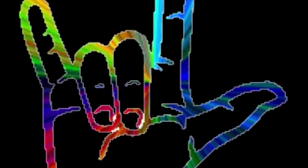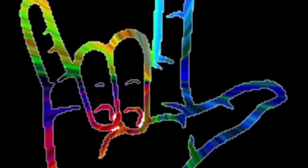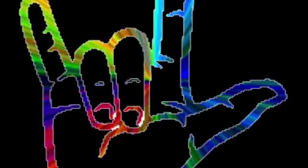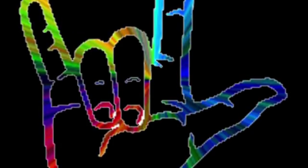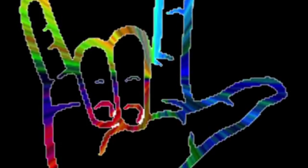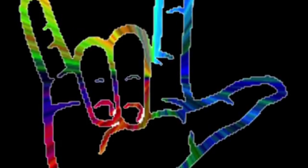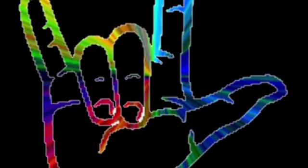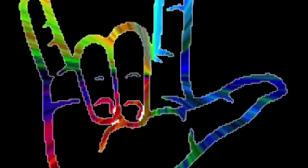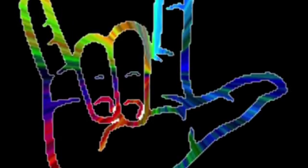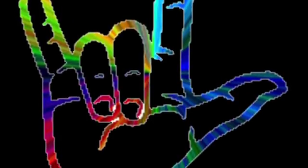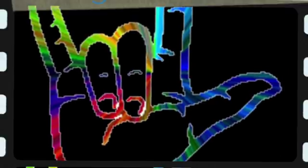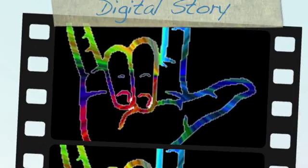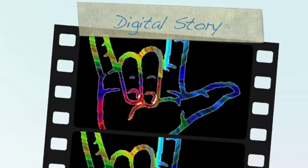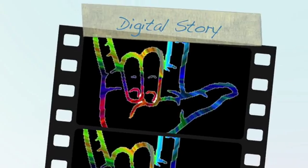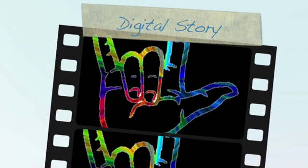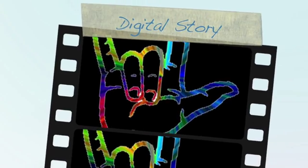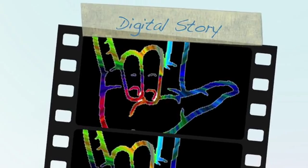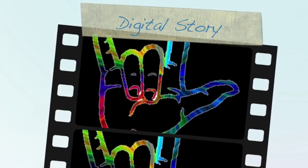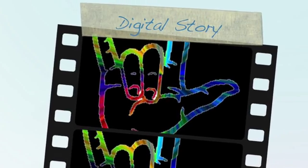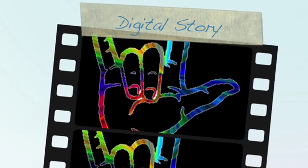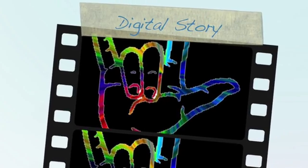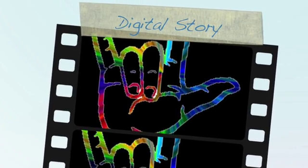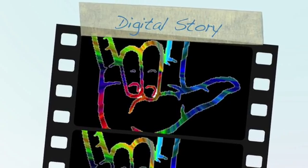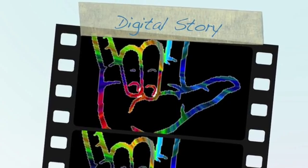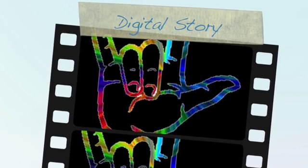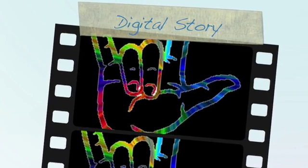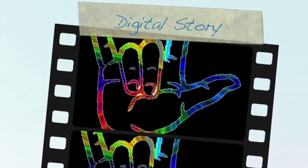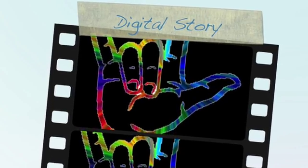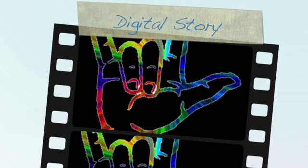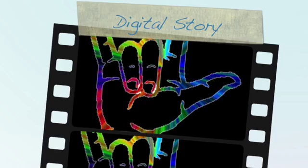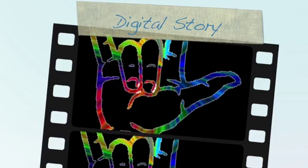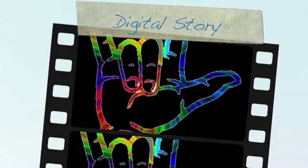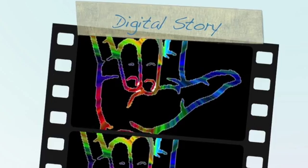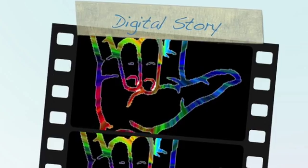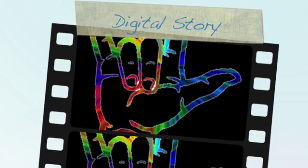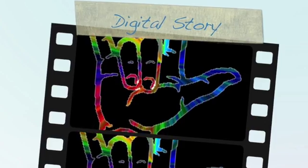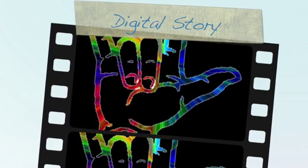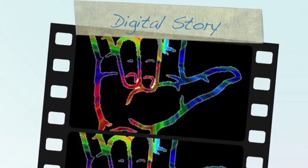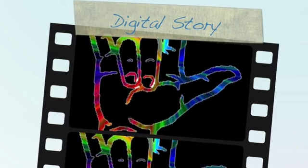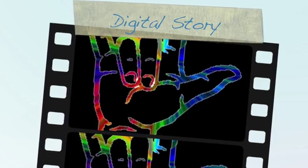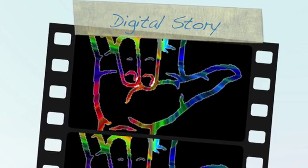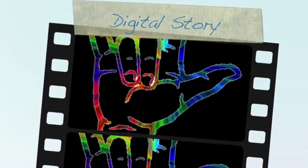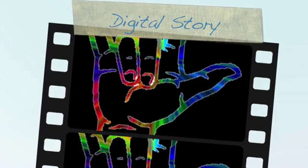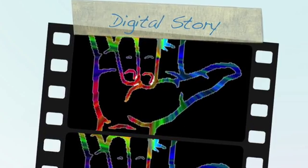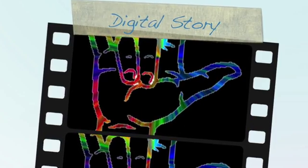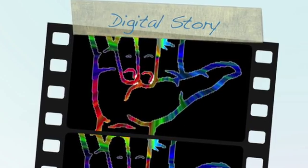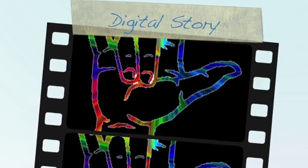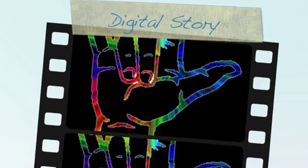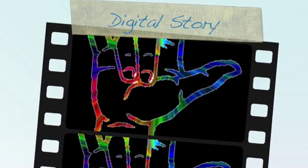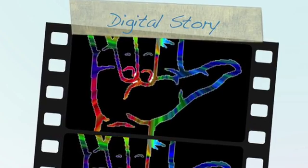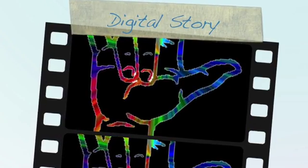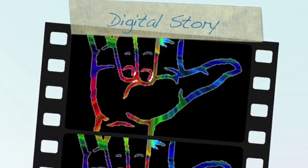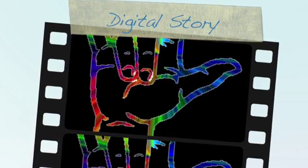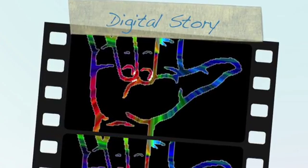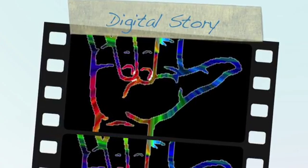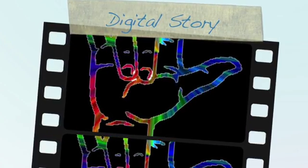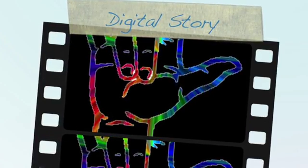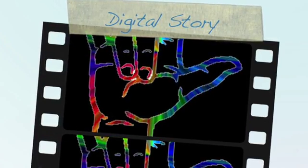In high school, I didn't know what culture was. I thought I did, but I was wrong. Now I at least